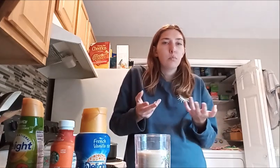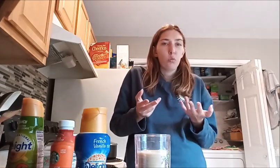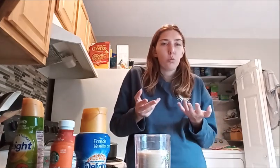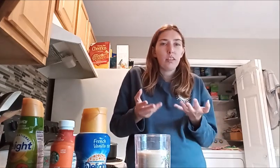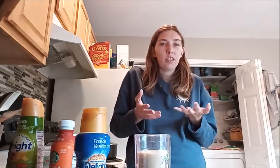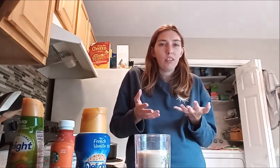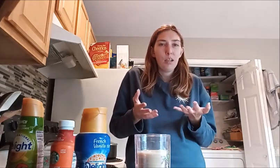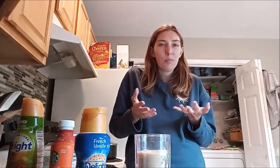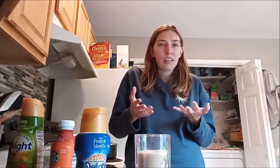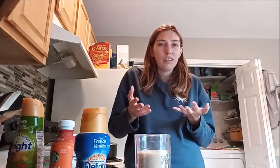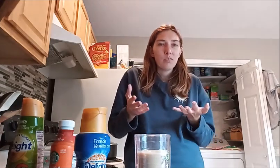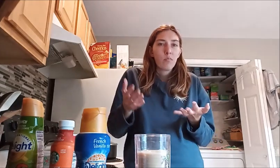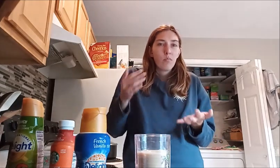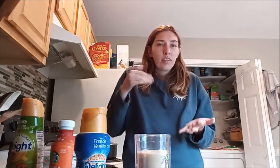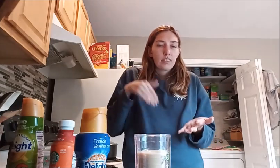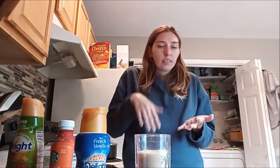because, what's it called?